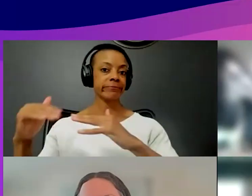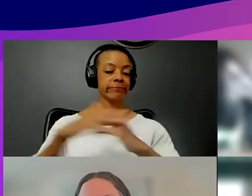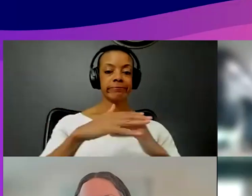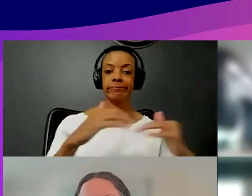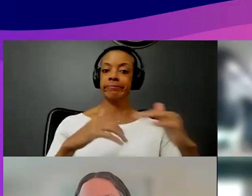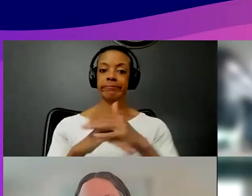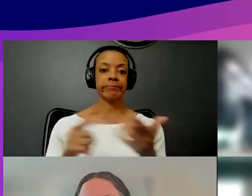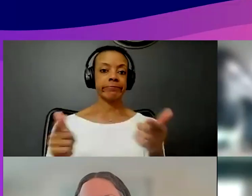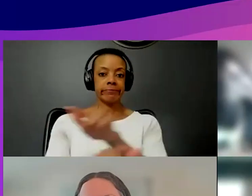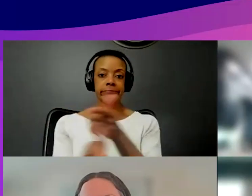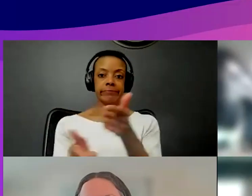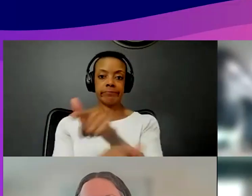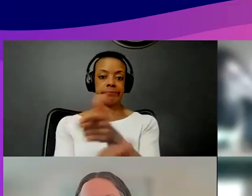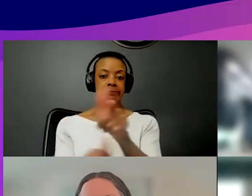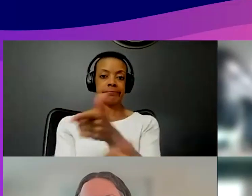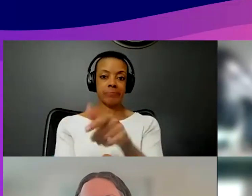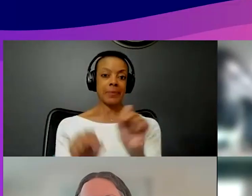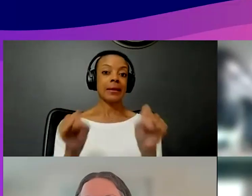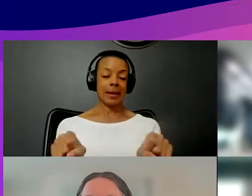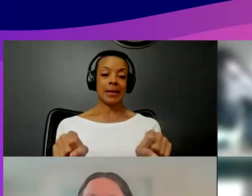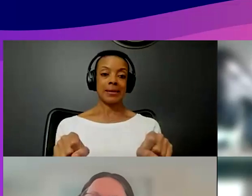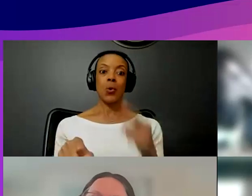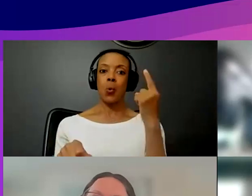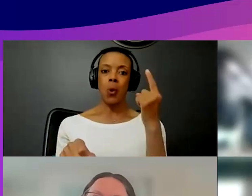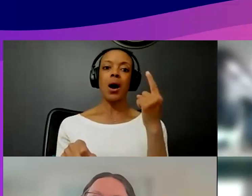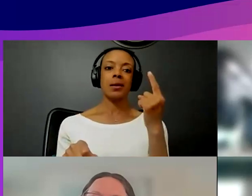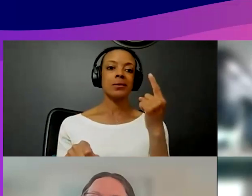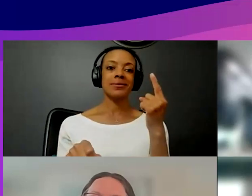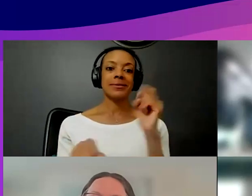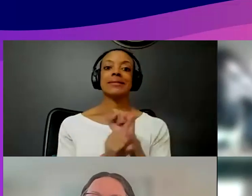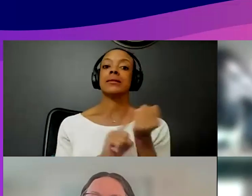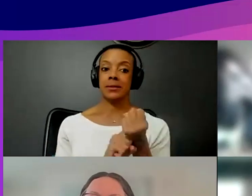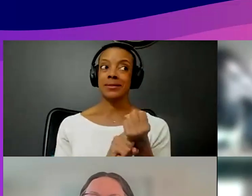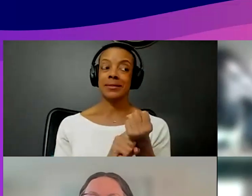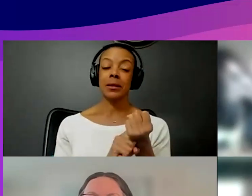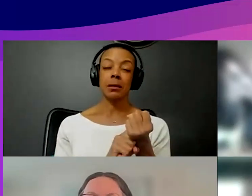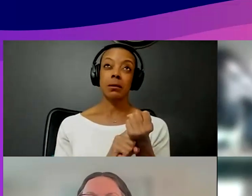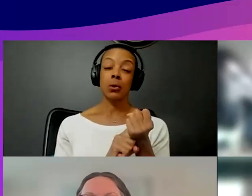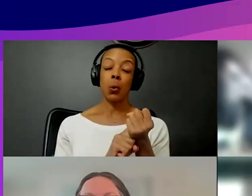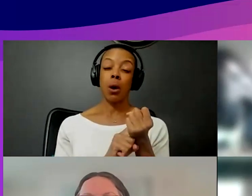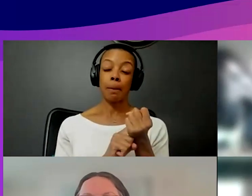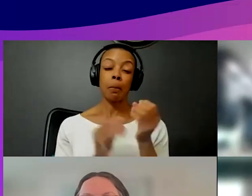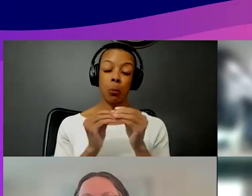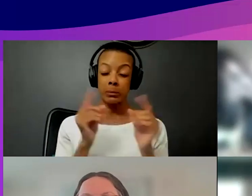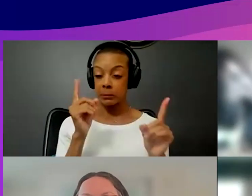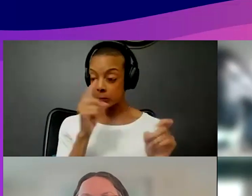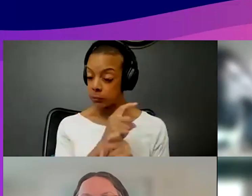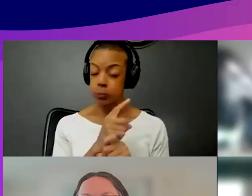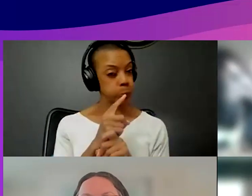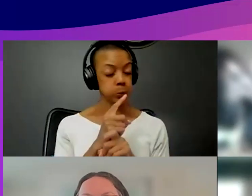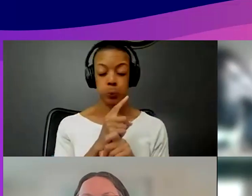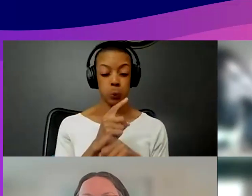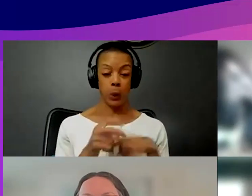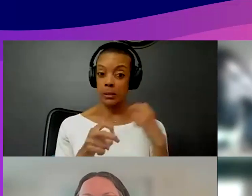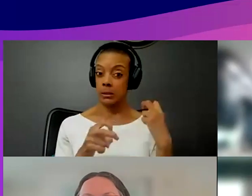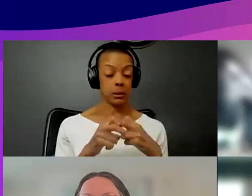of the common case scenarios and one of the more complex and complicated and difficult case scenarios that we see